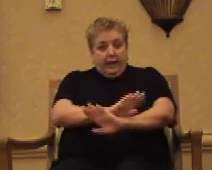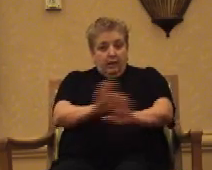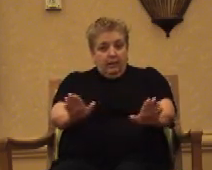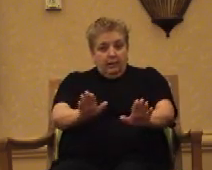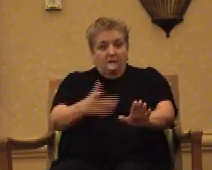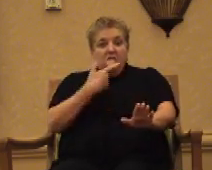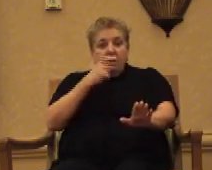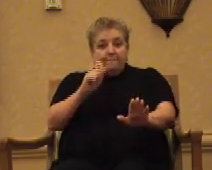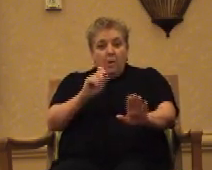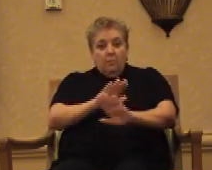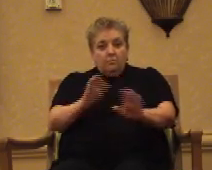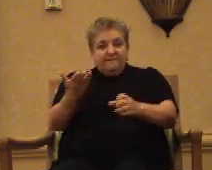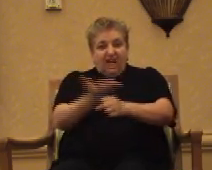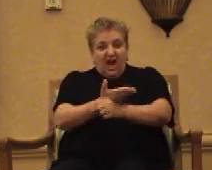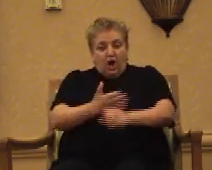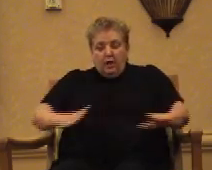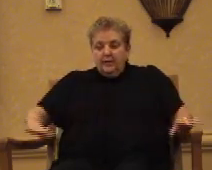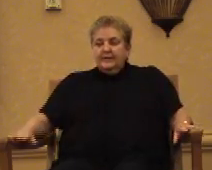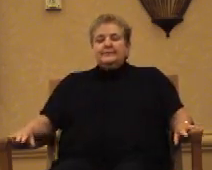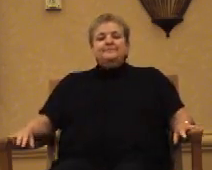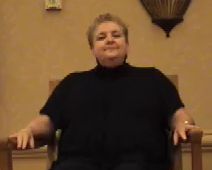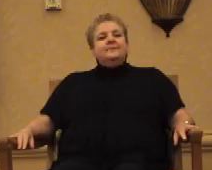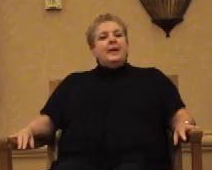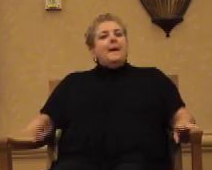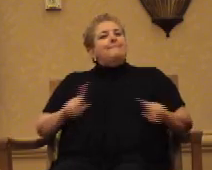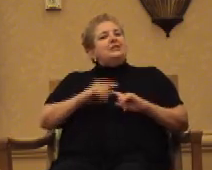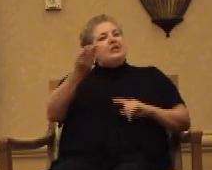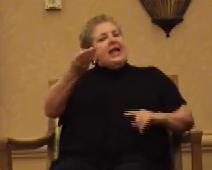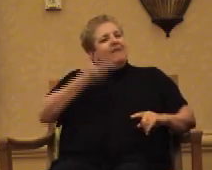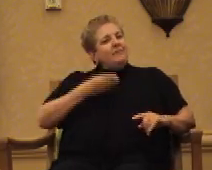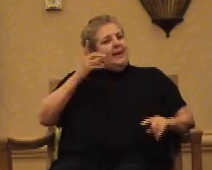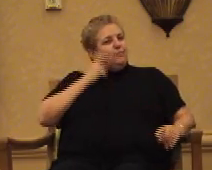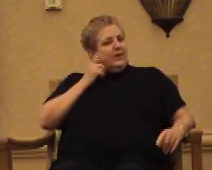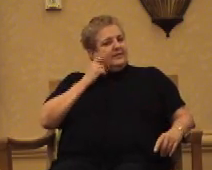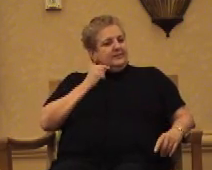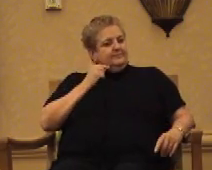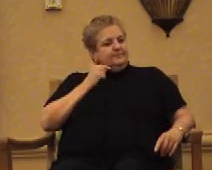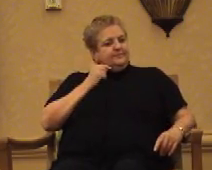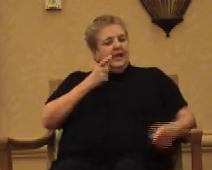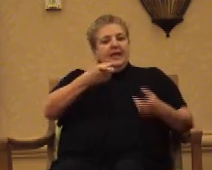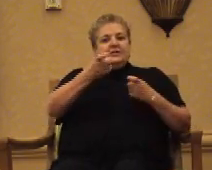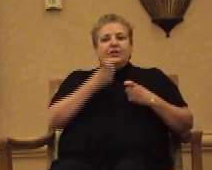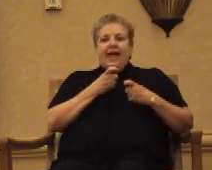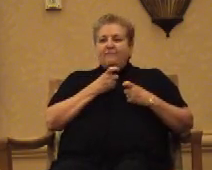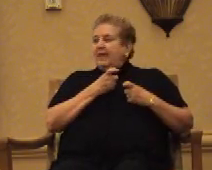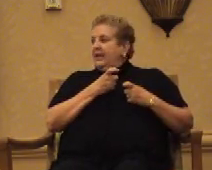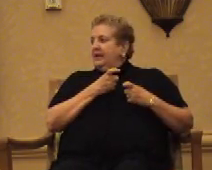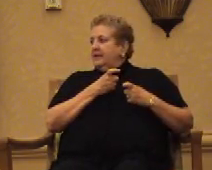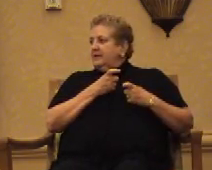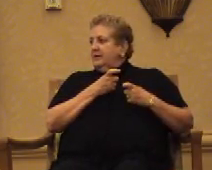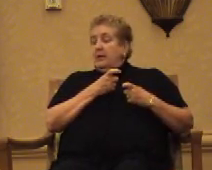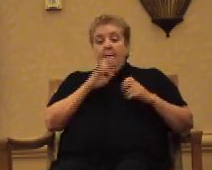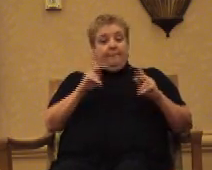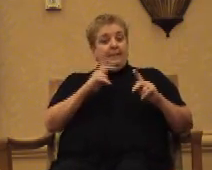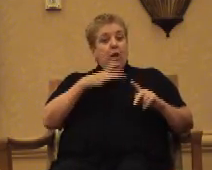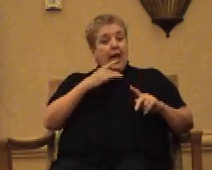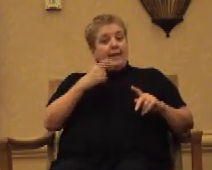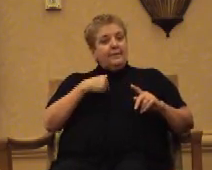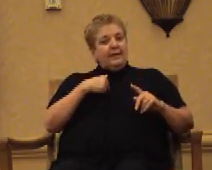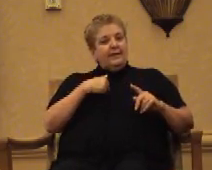And she gave me a going away present. She gave me a trip to, people always like me, they just want me elsewhere. And she